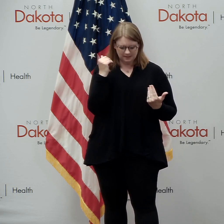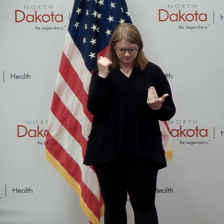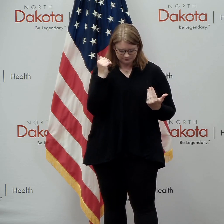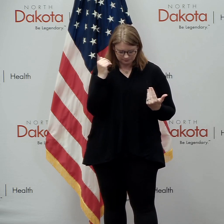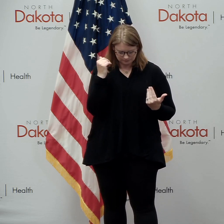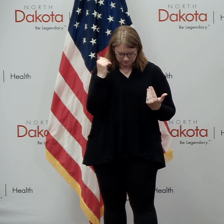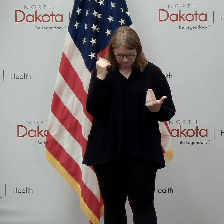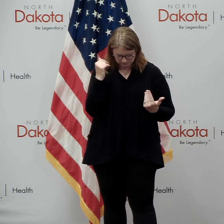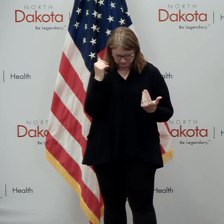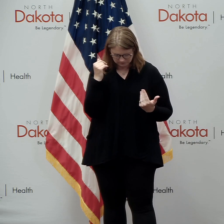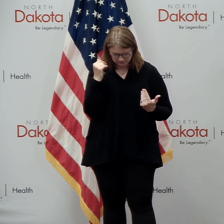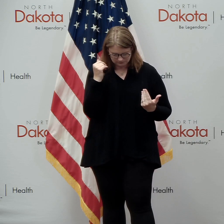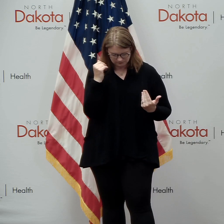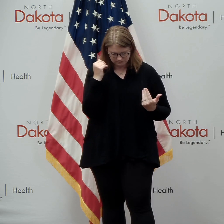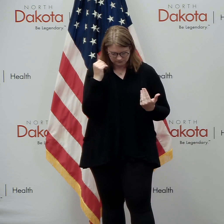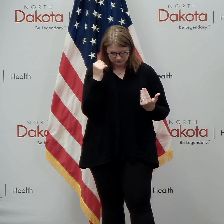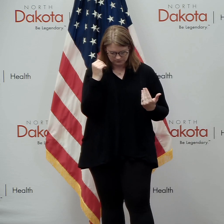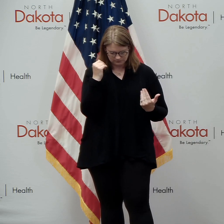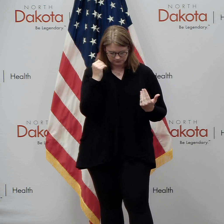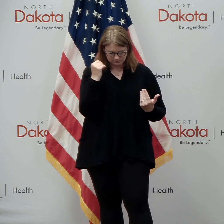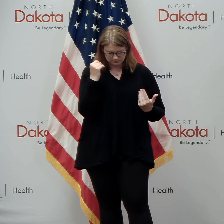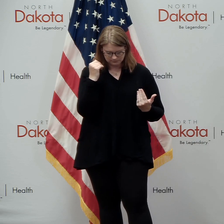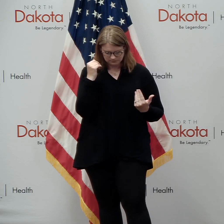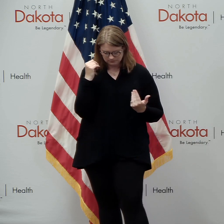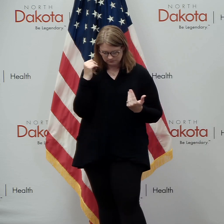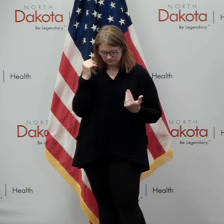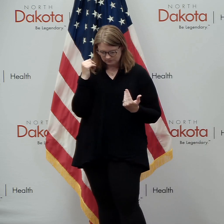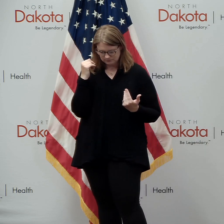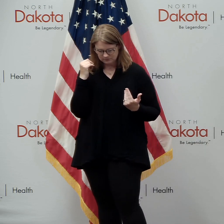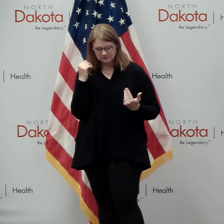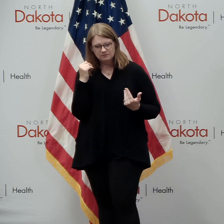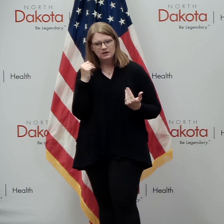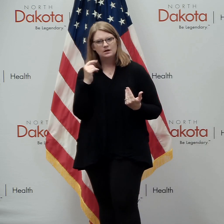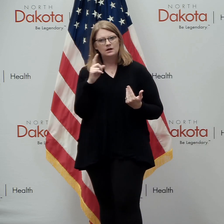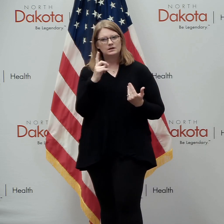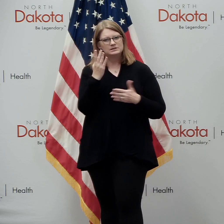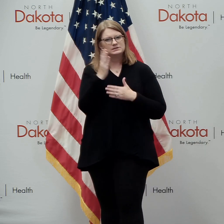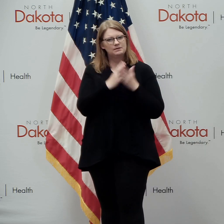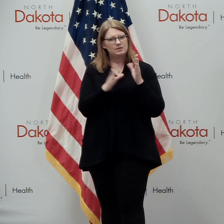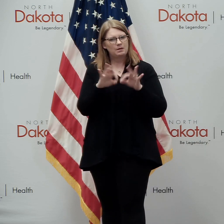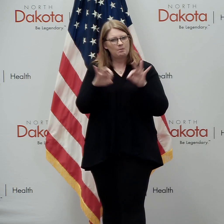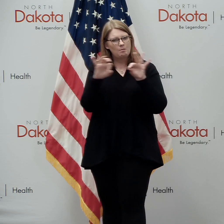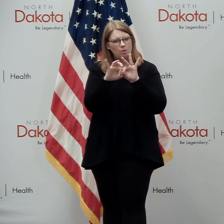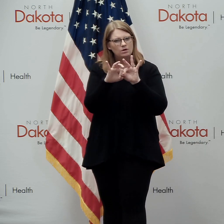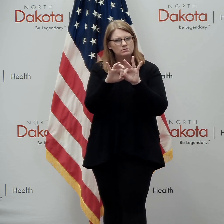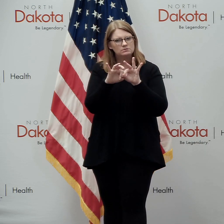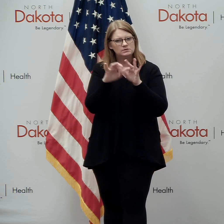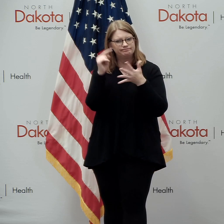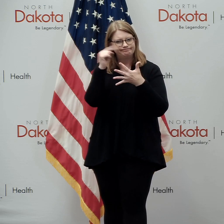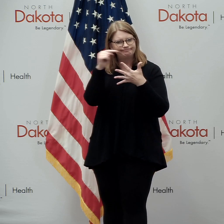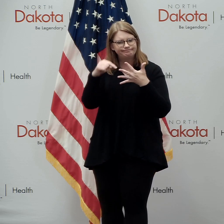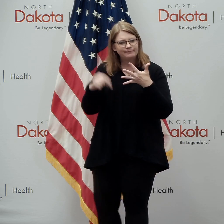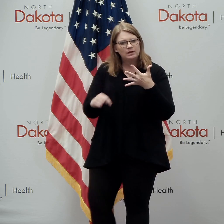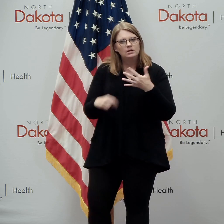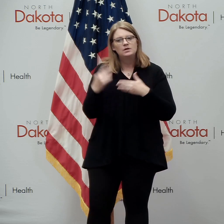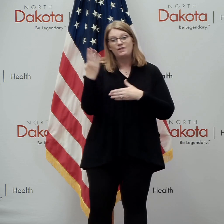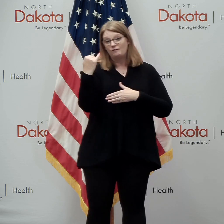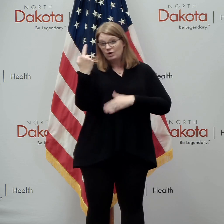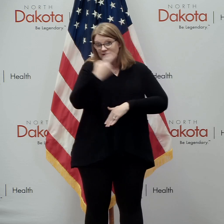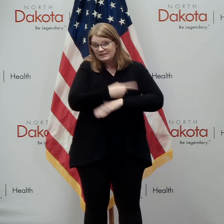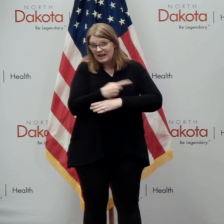think about what we've been really focusing on here as some of our main dashboard items, is we've been focusing on the 14-day